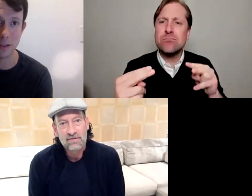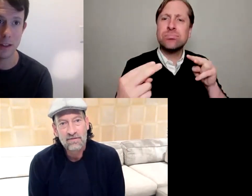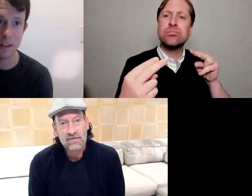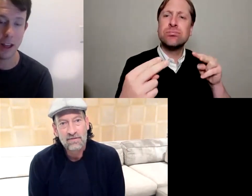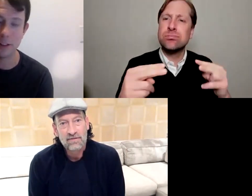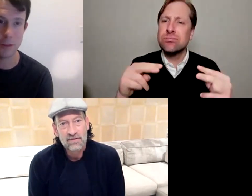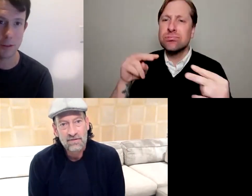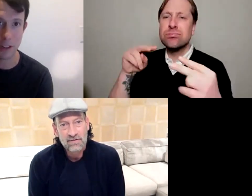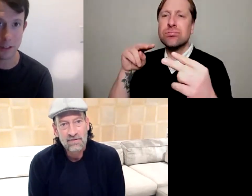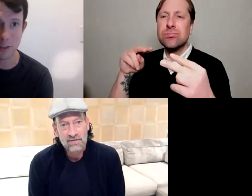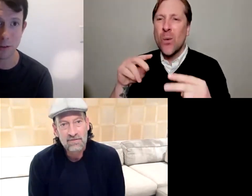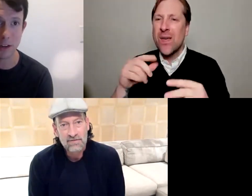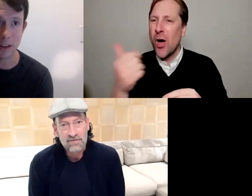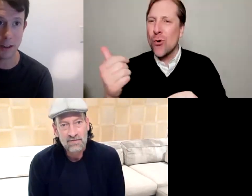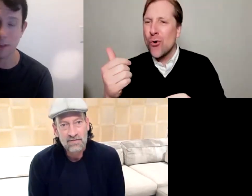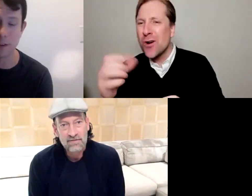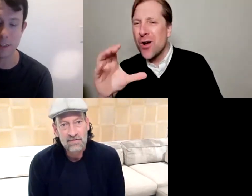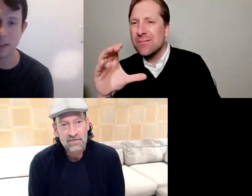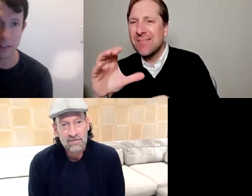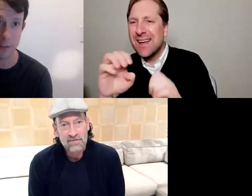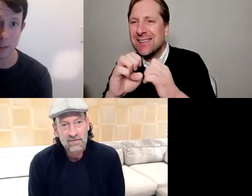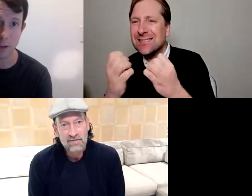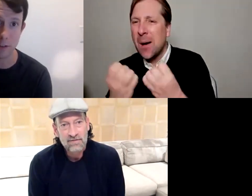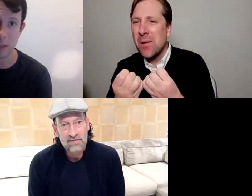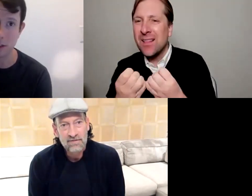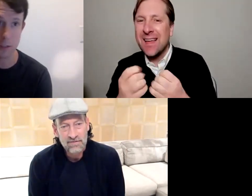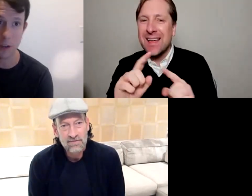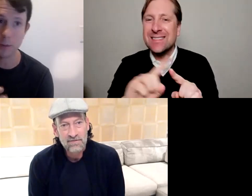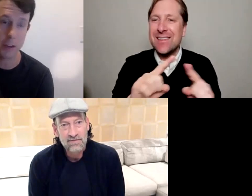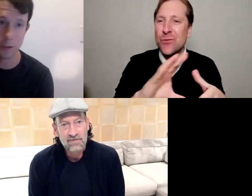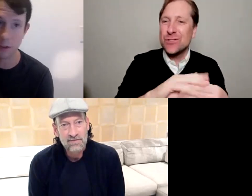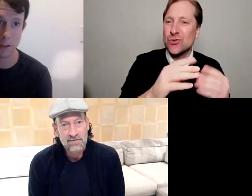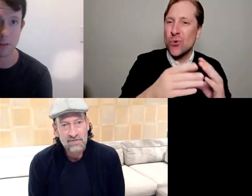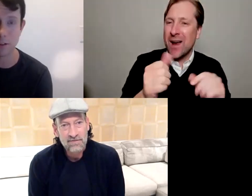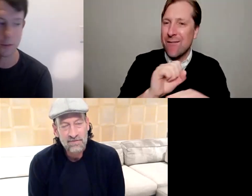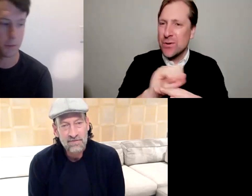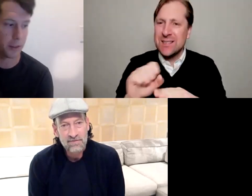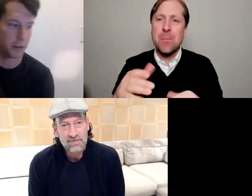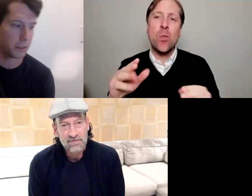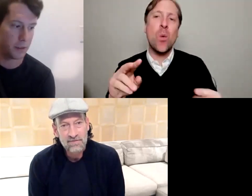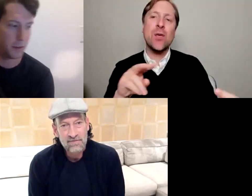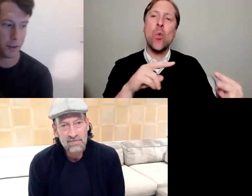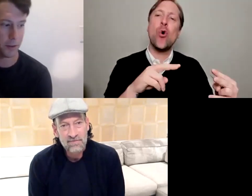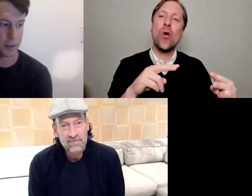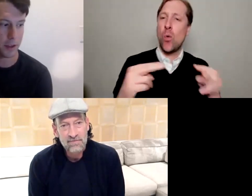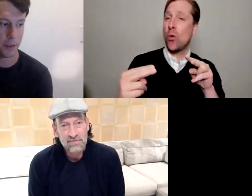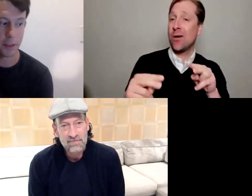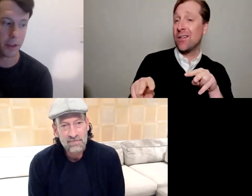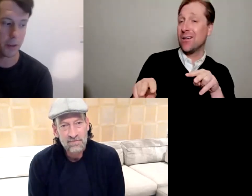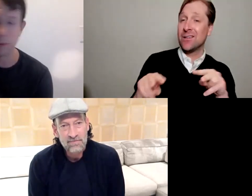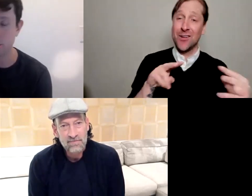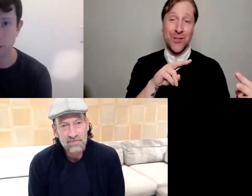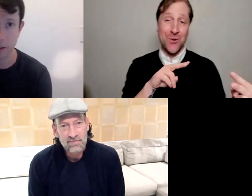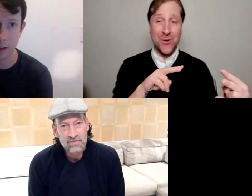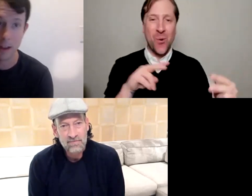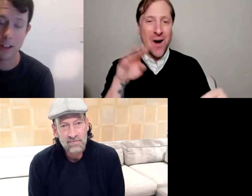something, you tell a story in every scene, a different story in every scene, just by the way you look at your co-stars, whether it's Amelia,